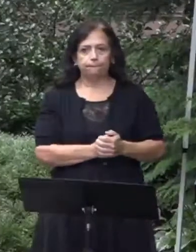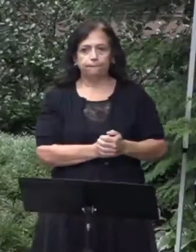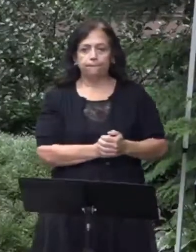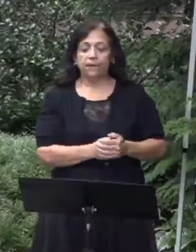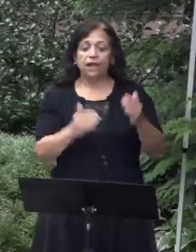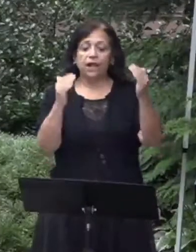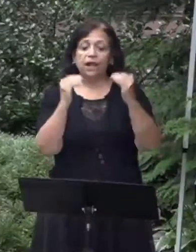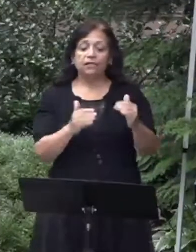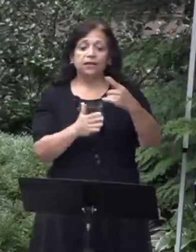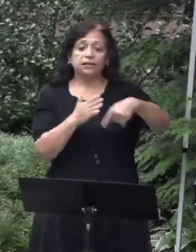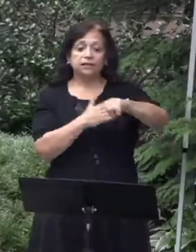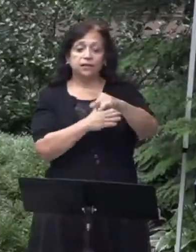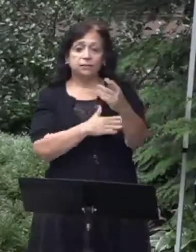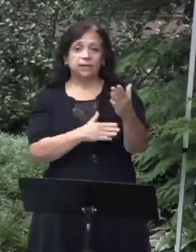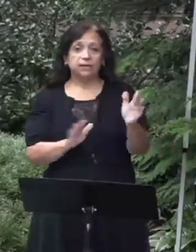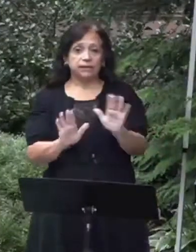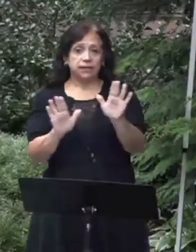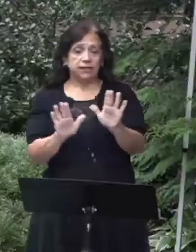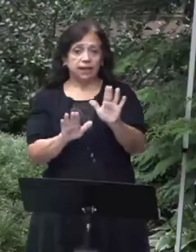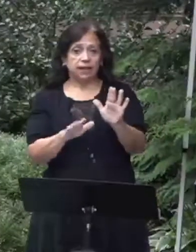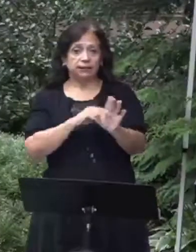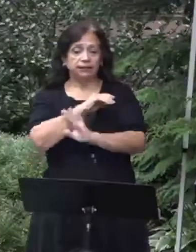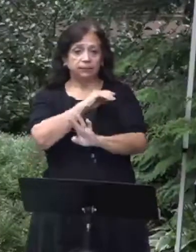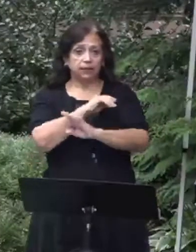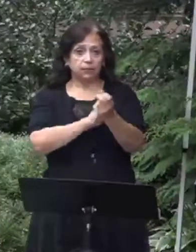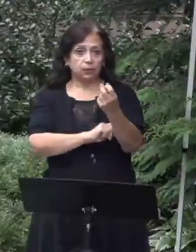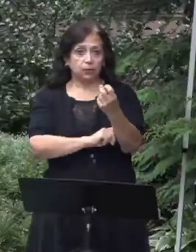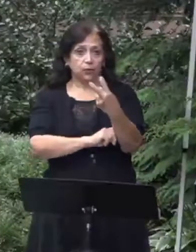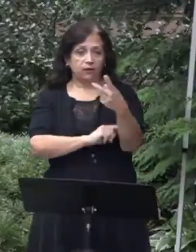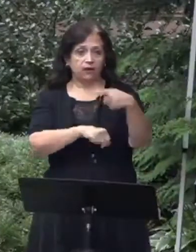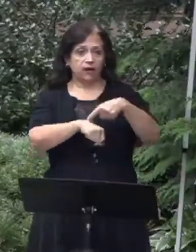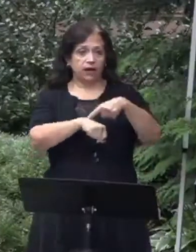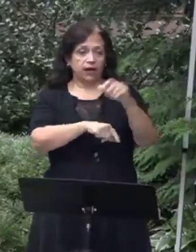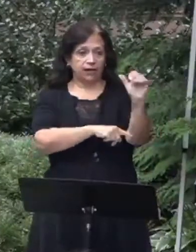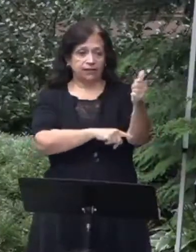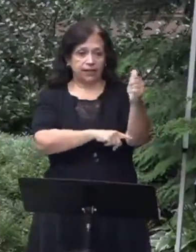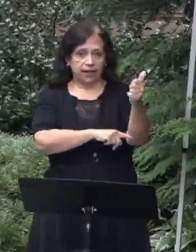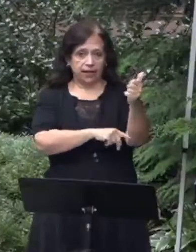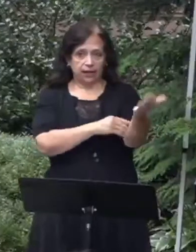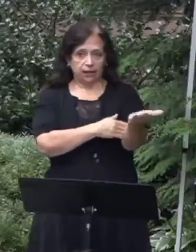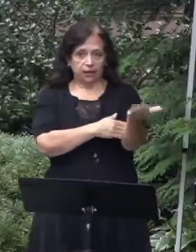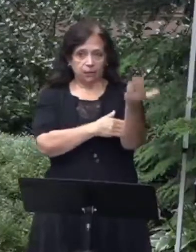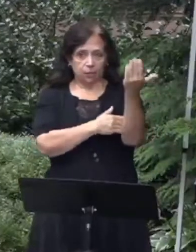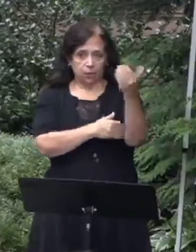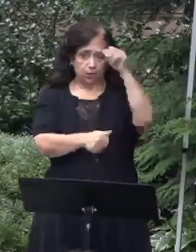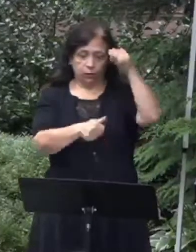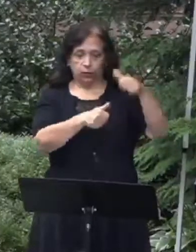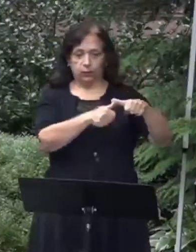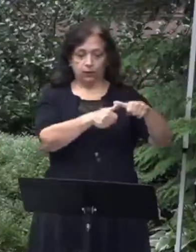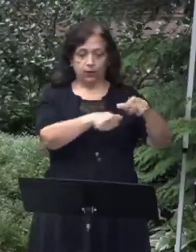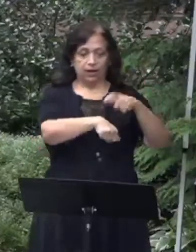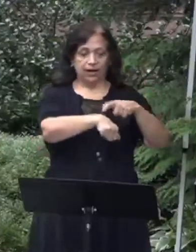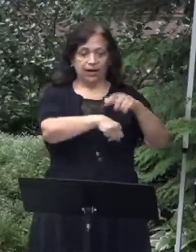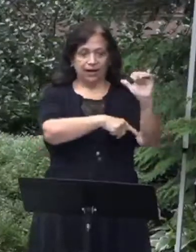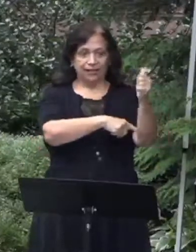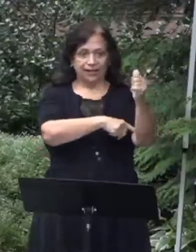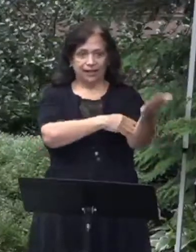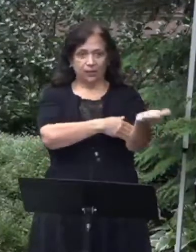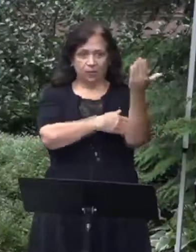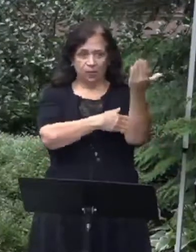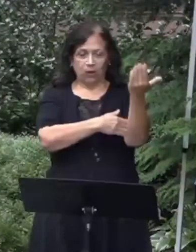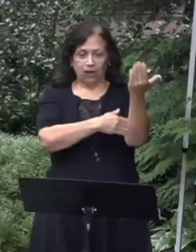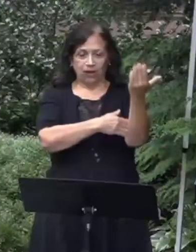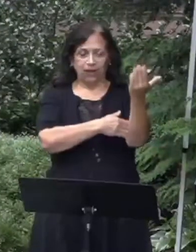And then next Sunday, September 12th at 10 a.m. So remember, 10